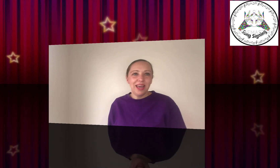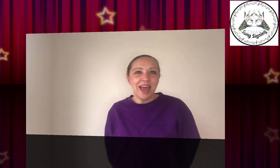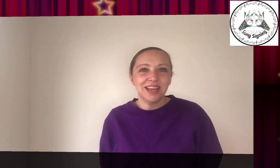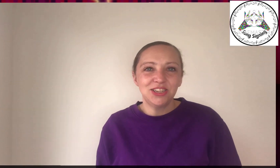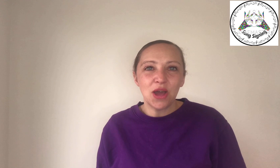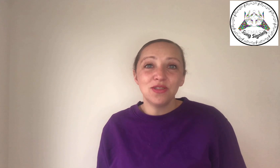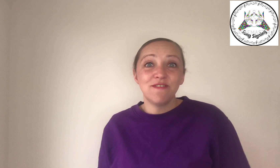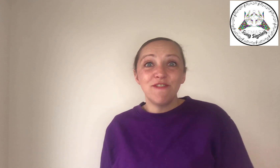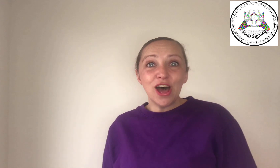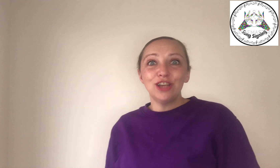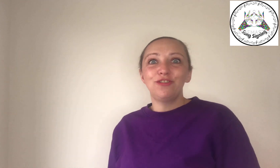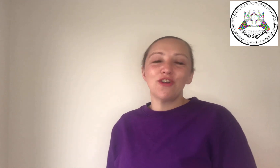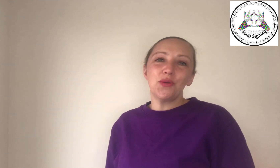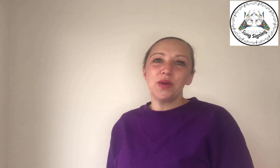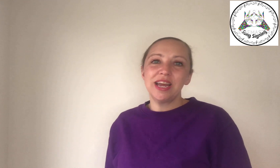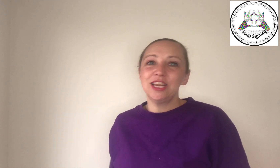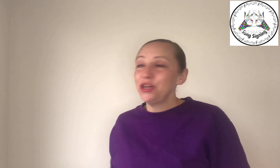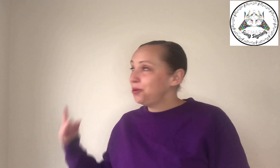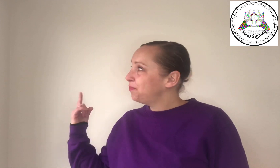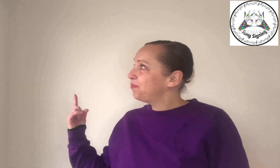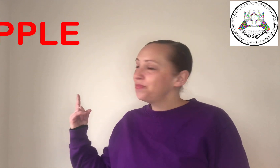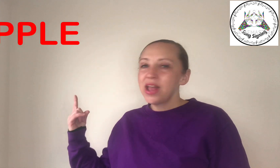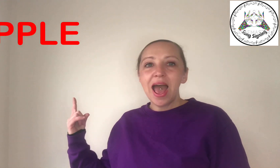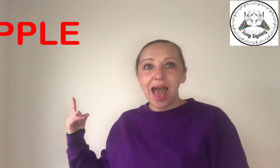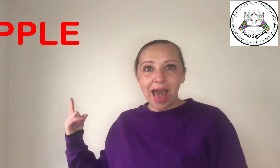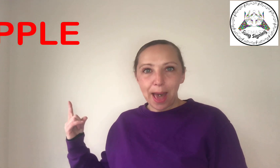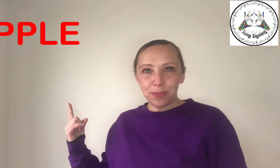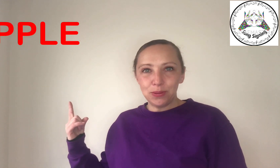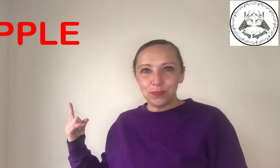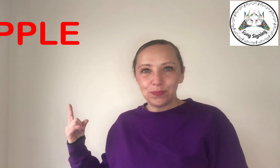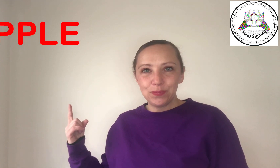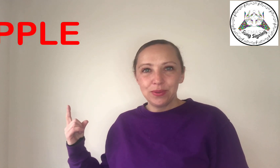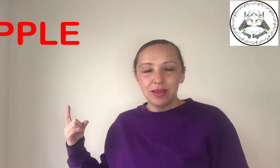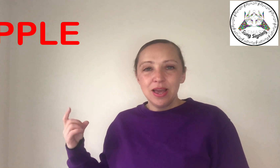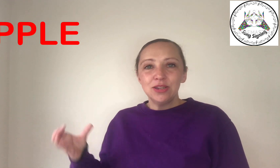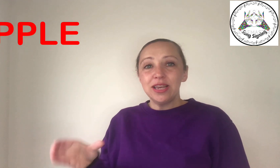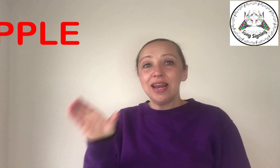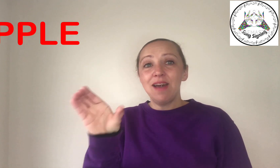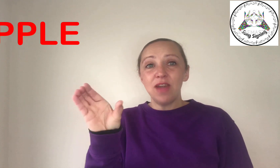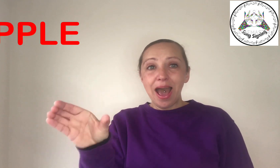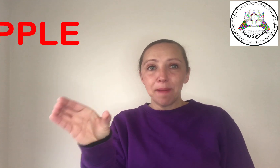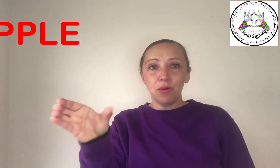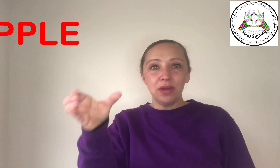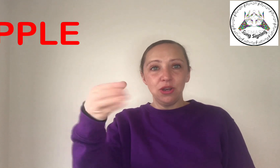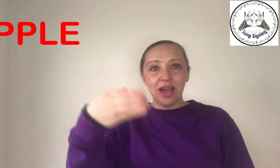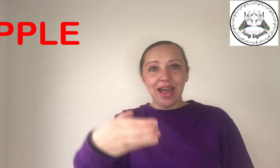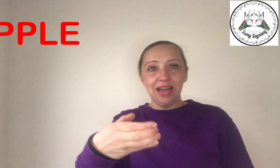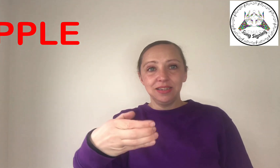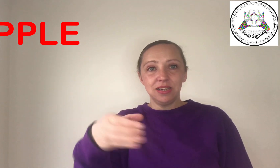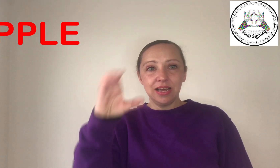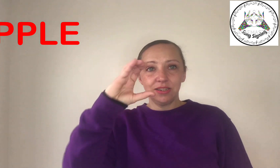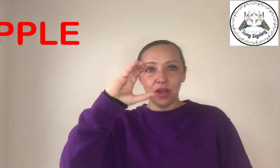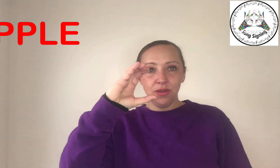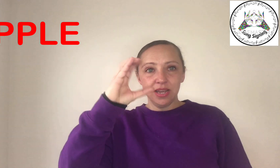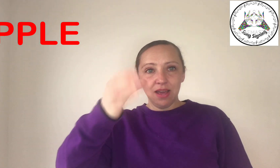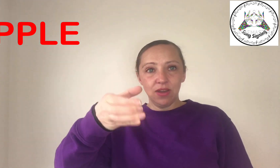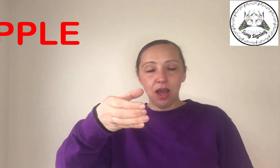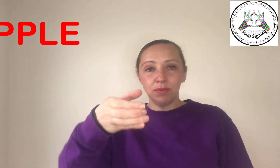Okay, so the first fruit we're gonna do, apple. So you're gonna have your apple in your hand, like so. You're gonna have a cupped